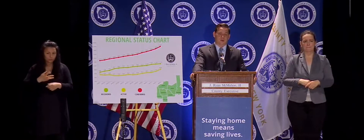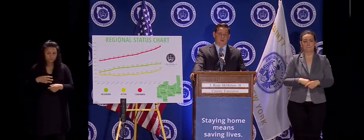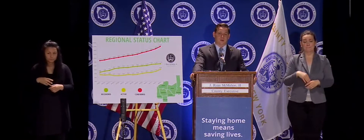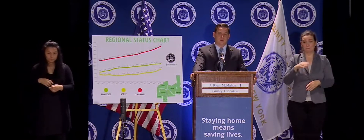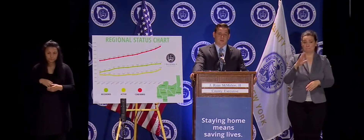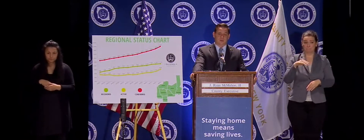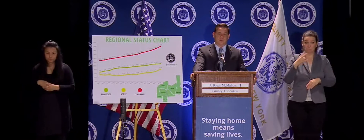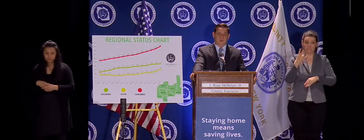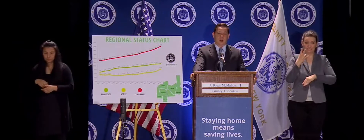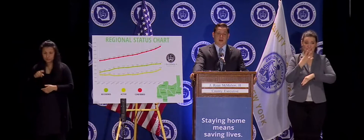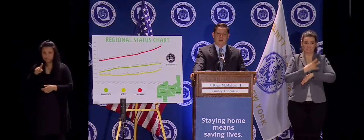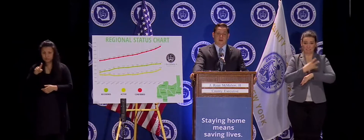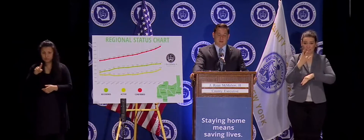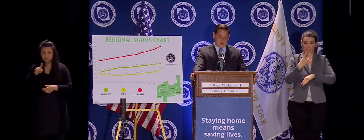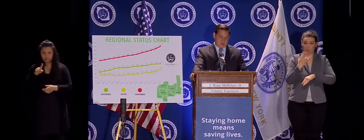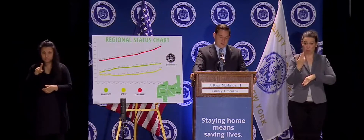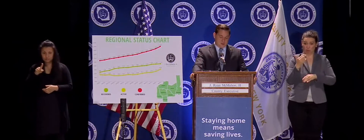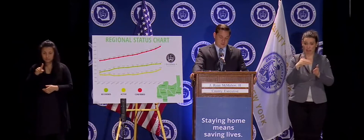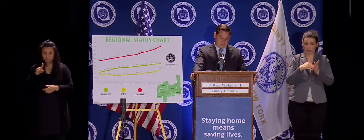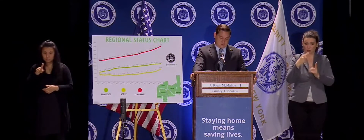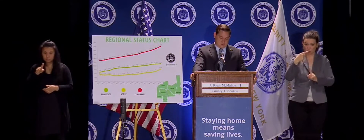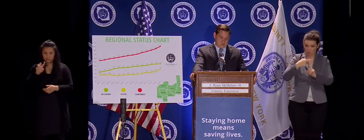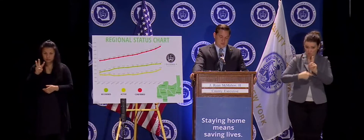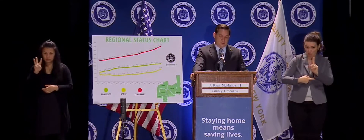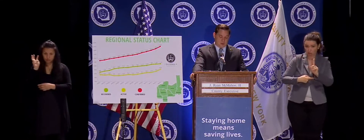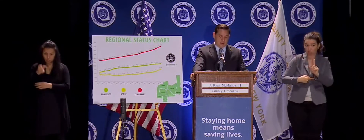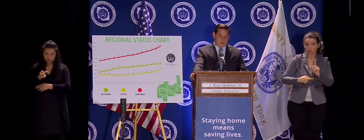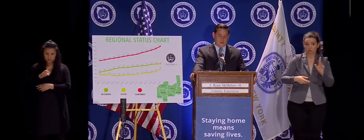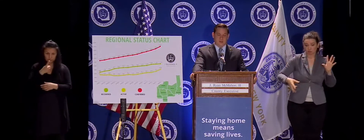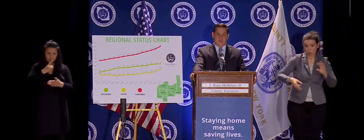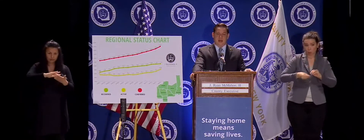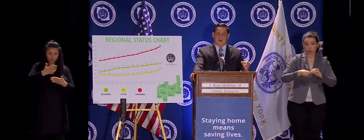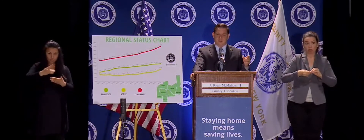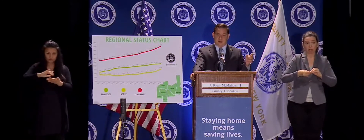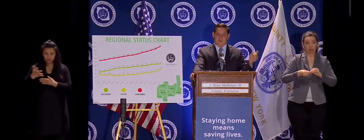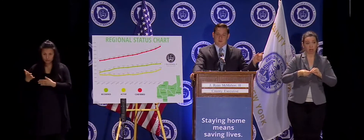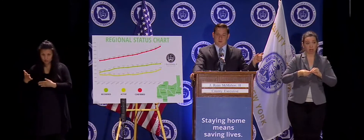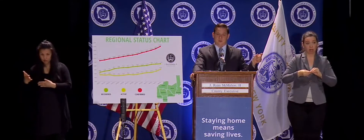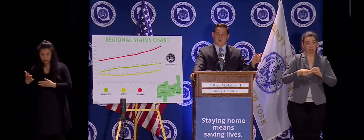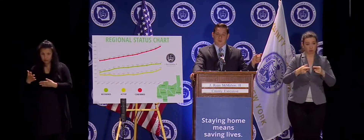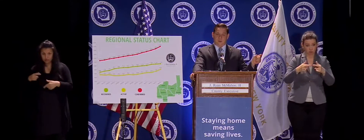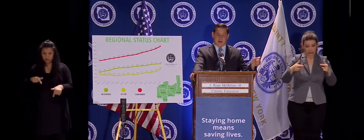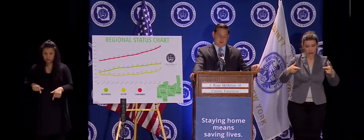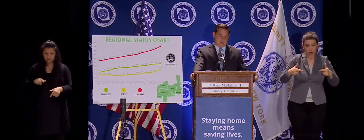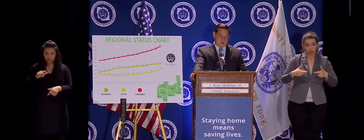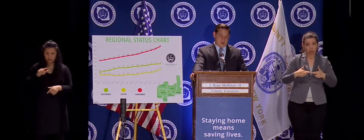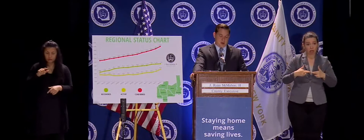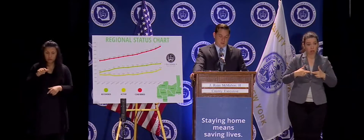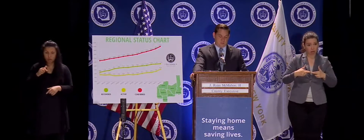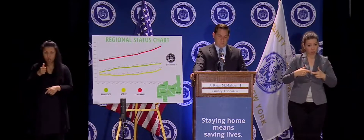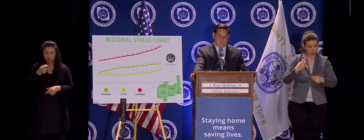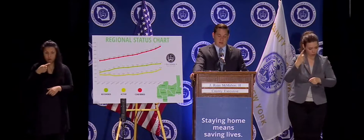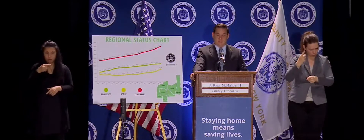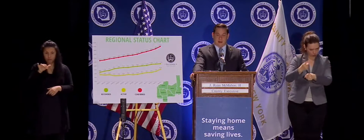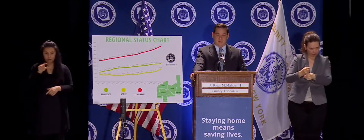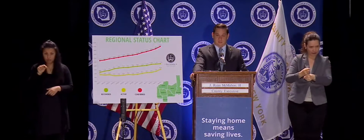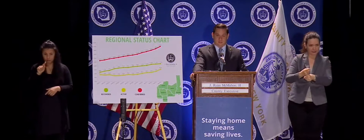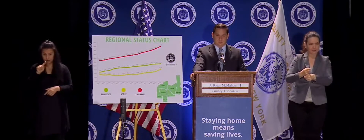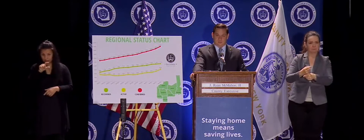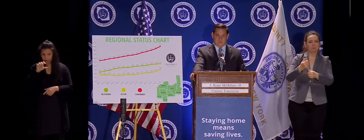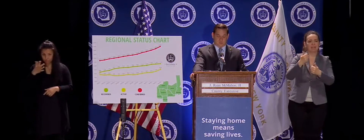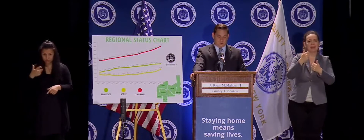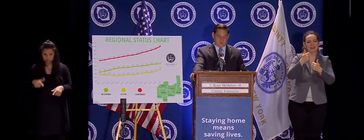the county. For our county. And these are regional. Correct. Metrics. So each county is going to have to do that. Not a